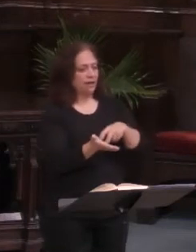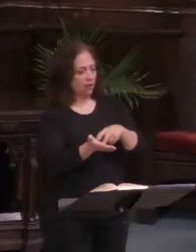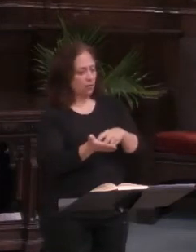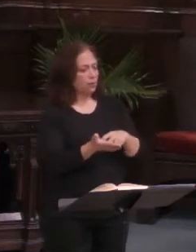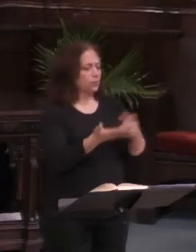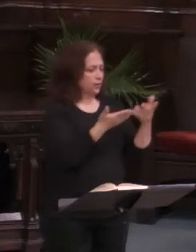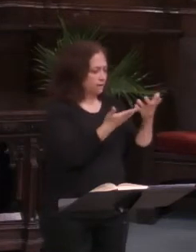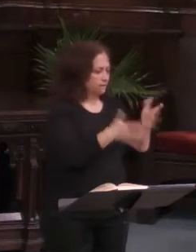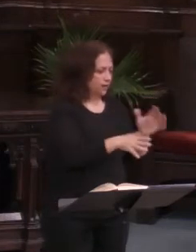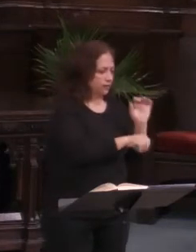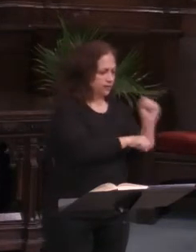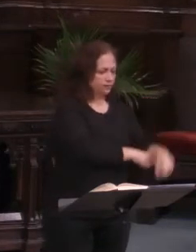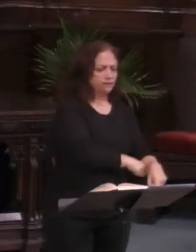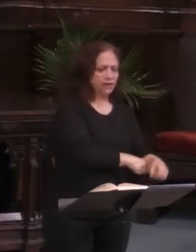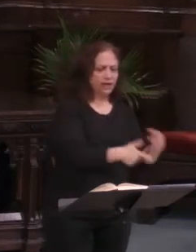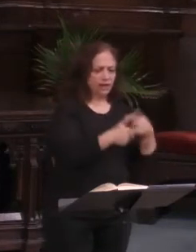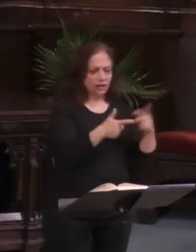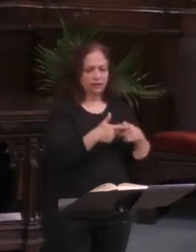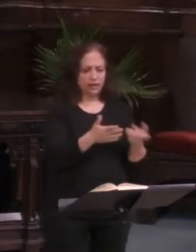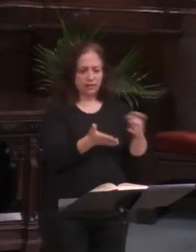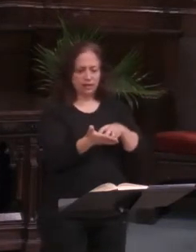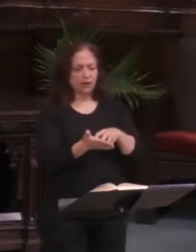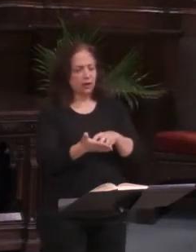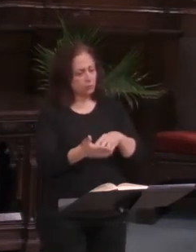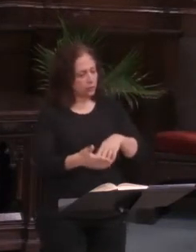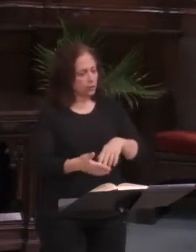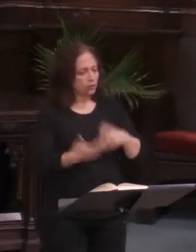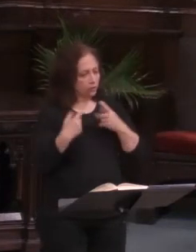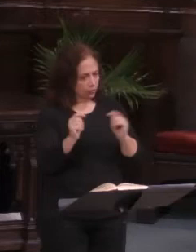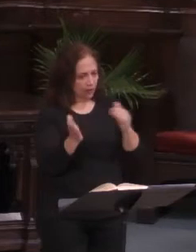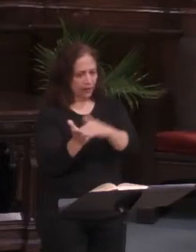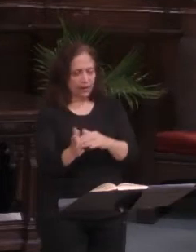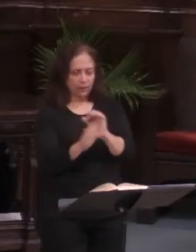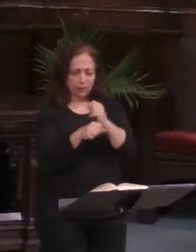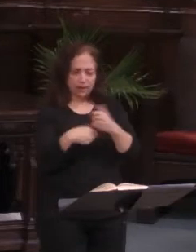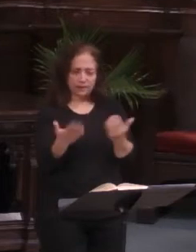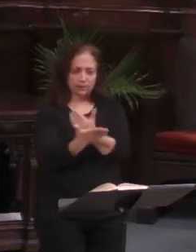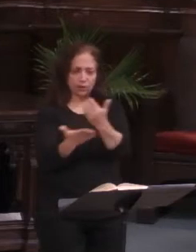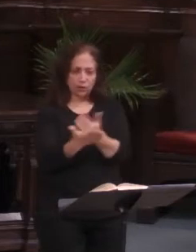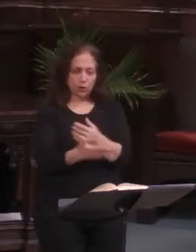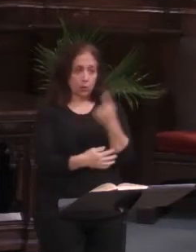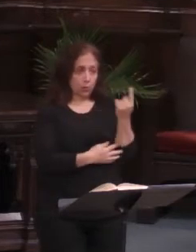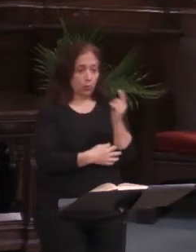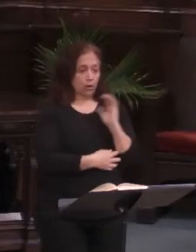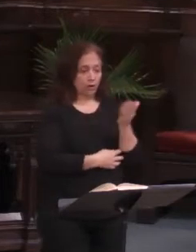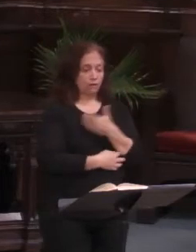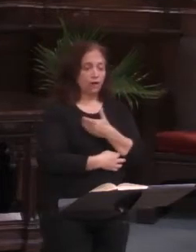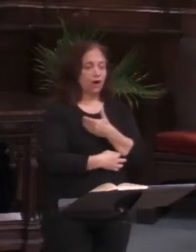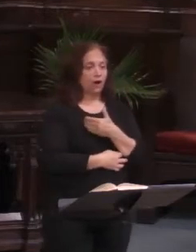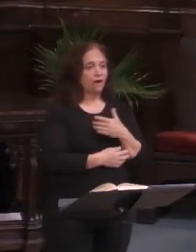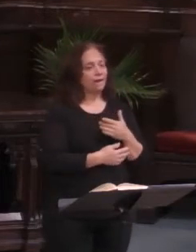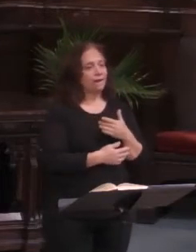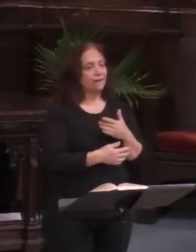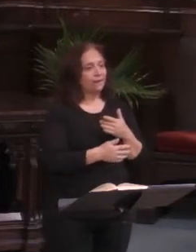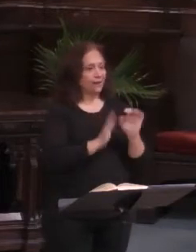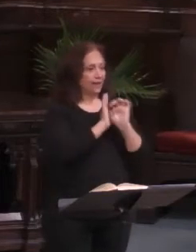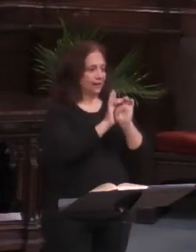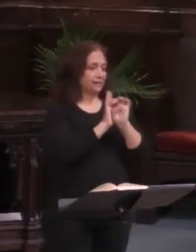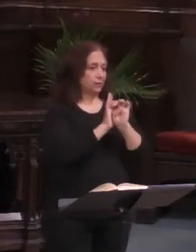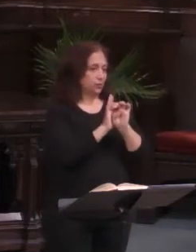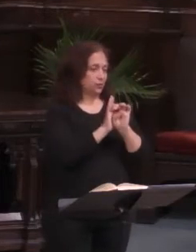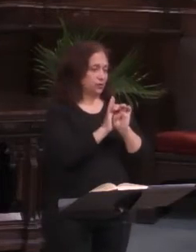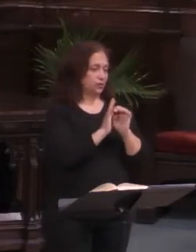creating something new. One of our most recognizable collective